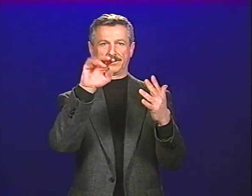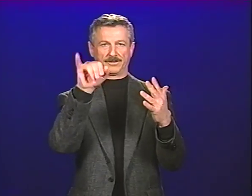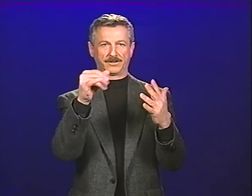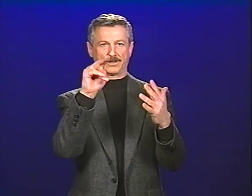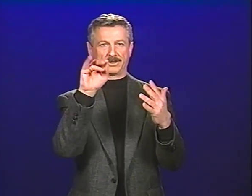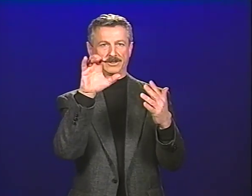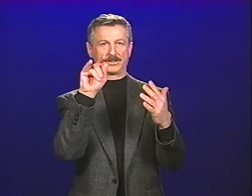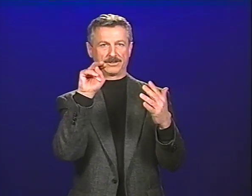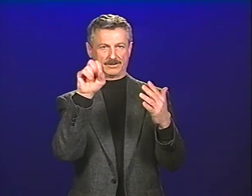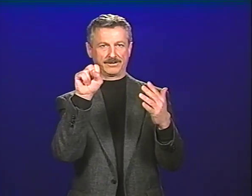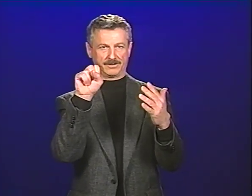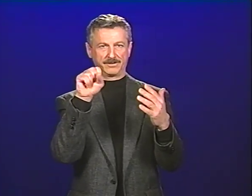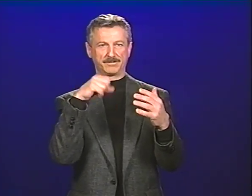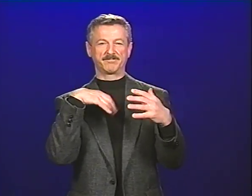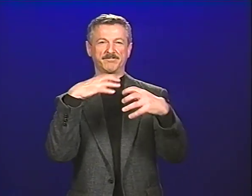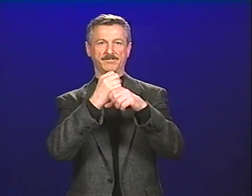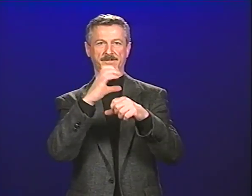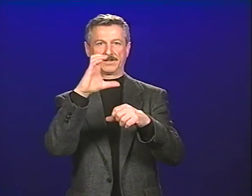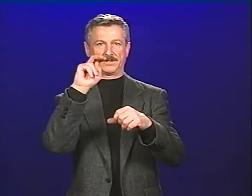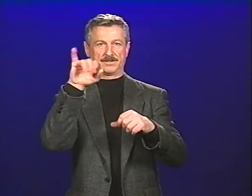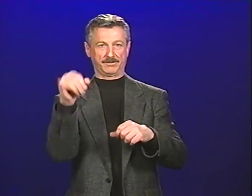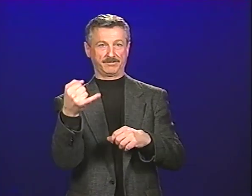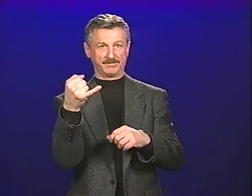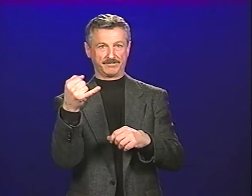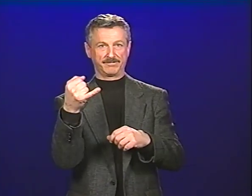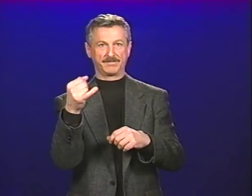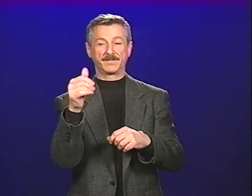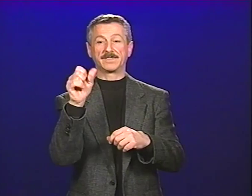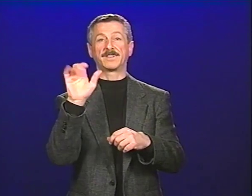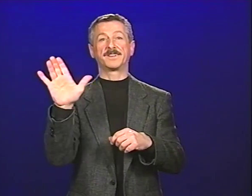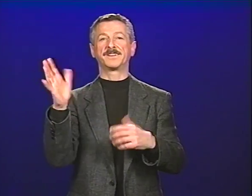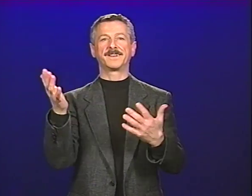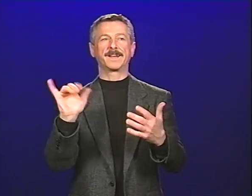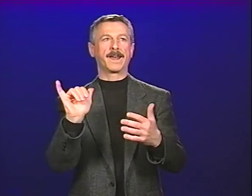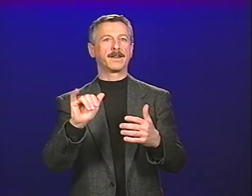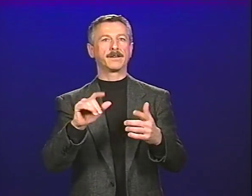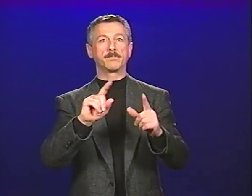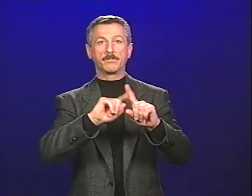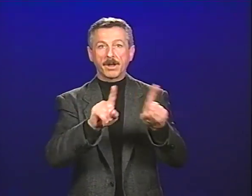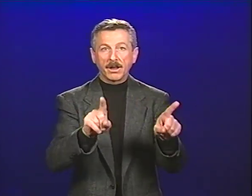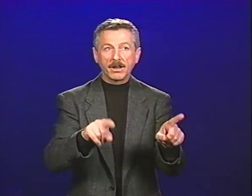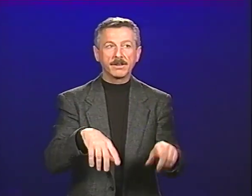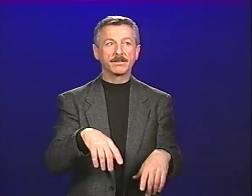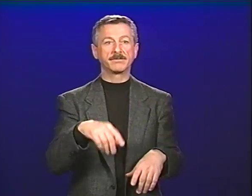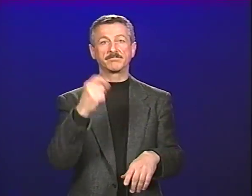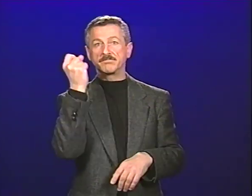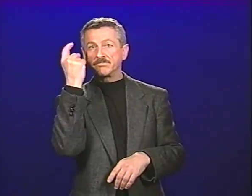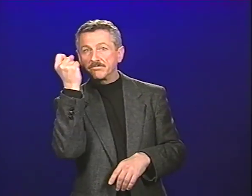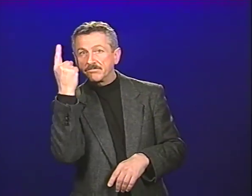The next category is conjunctions, abbreviated CONJ. In ASL, these are signs such as